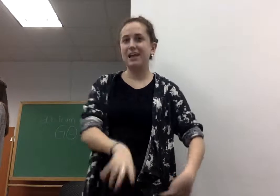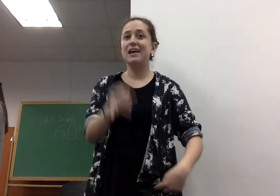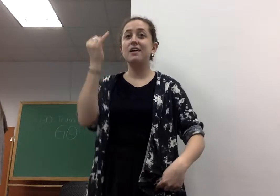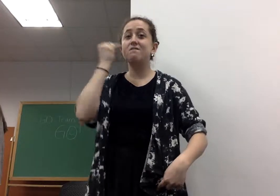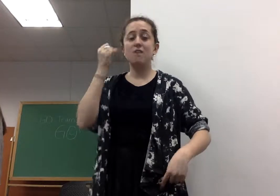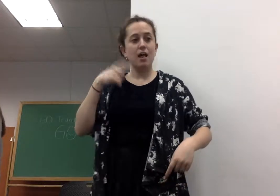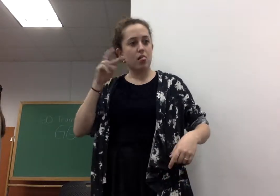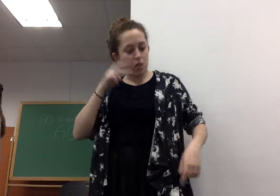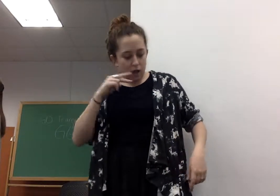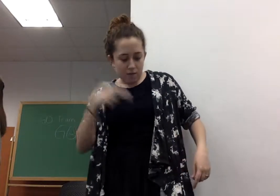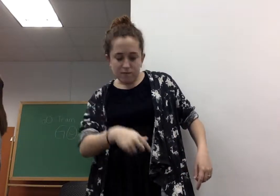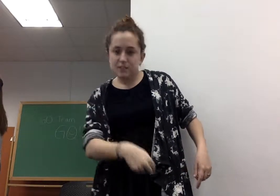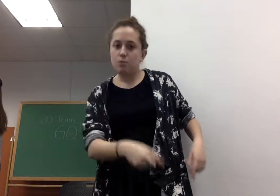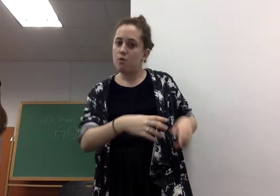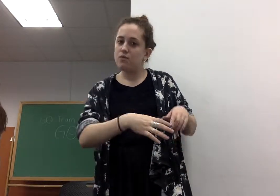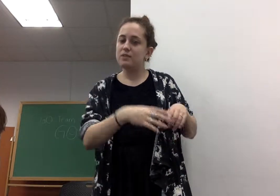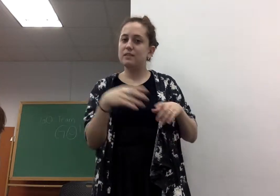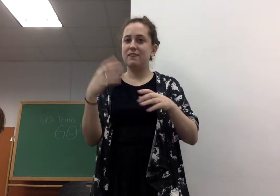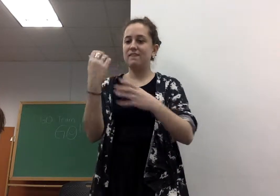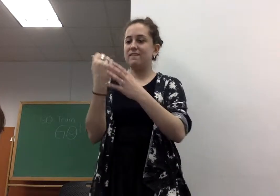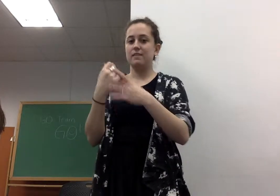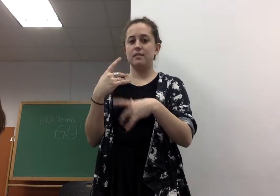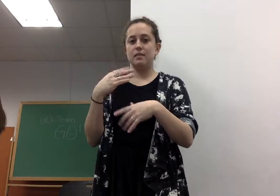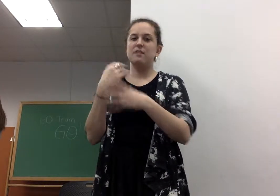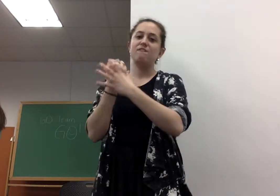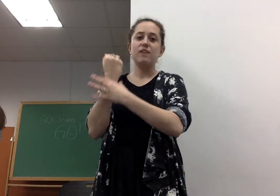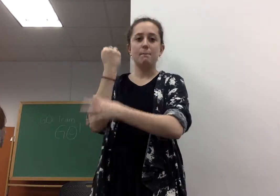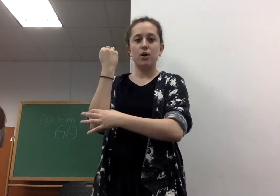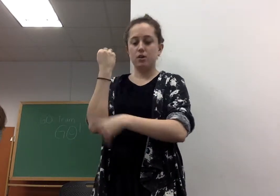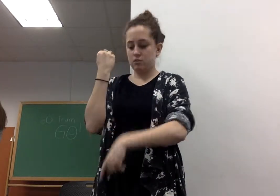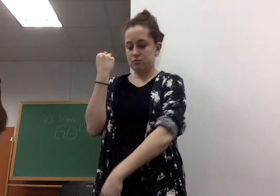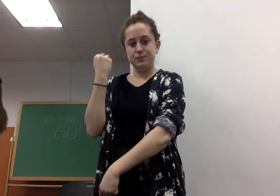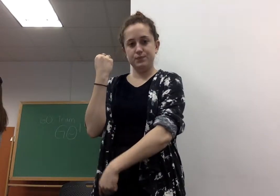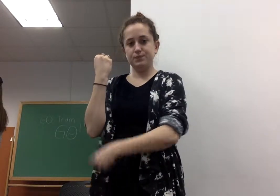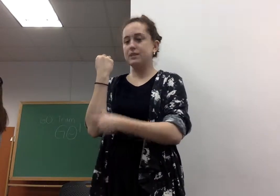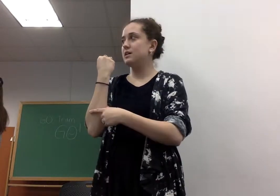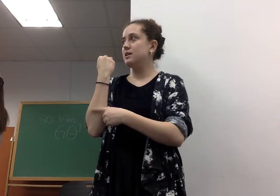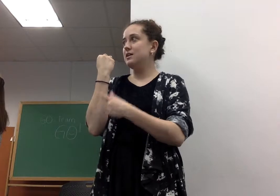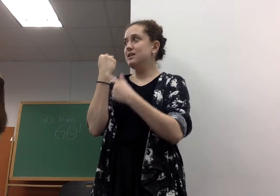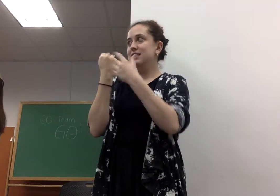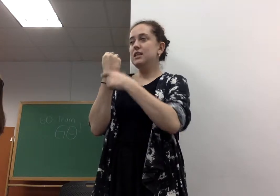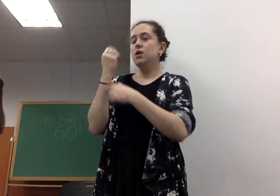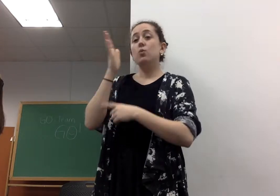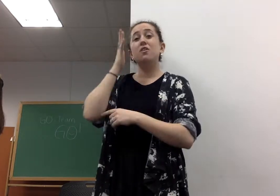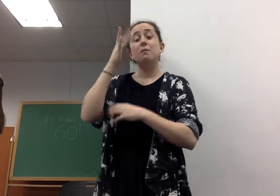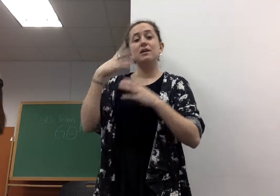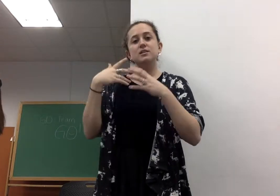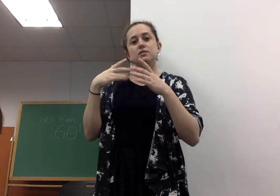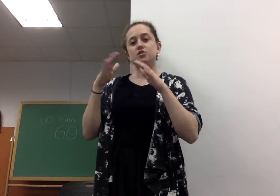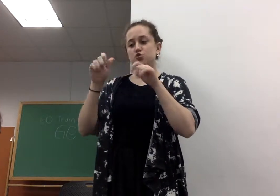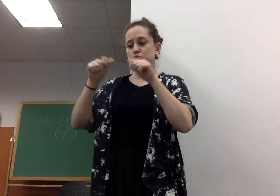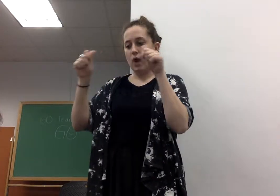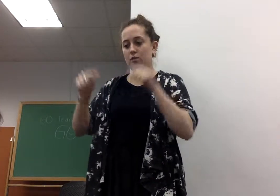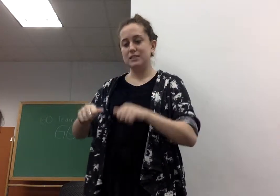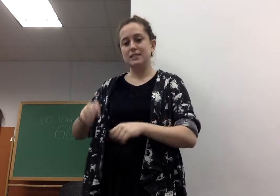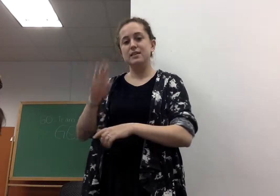bone right here, if I look at this bone is going to be surrounded by a sleeve or a membrane that's called the periosteum. Now, what's the purpose, or what do you